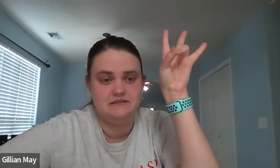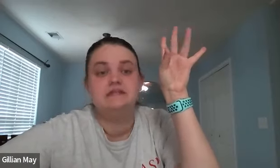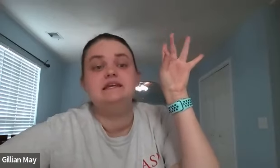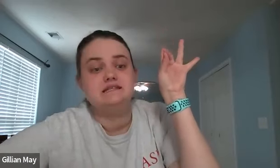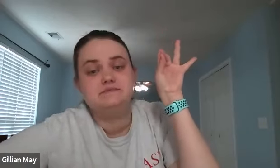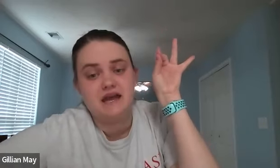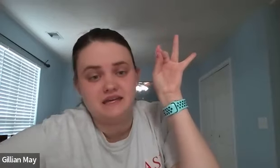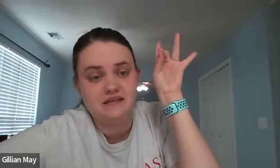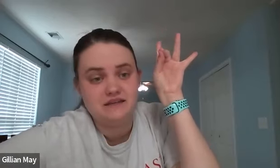Yes, Maggie.